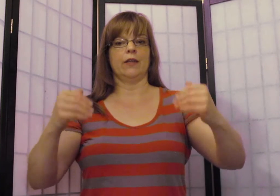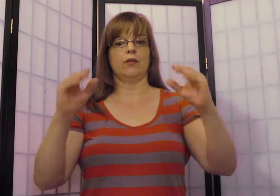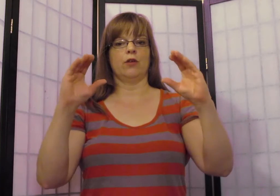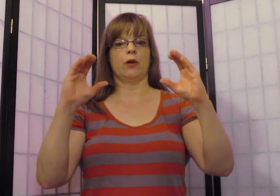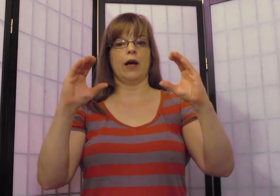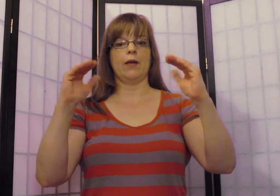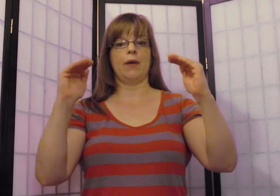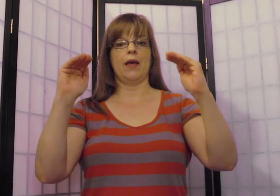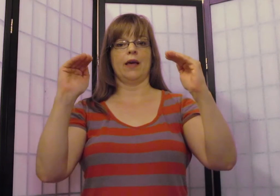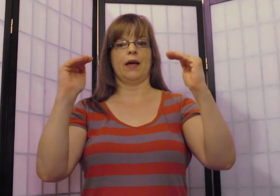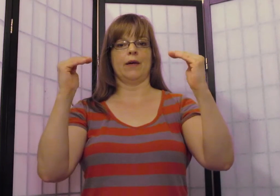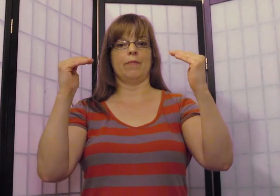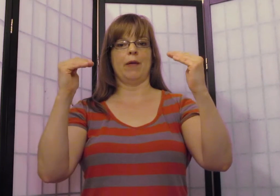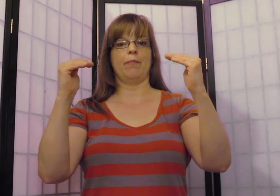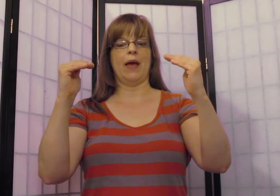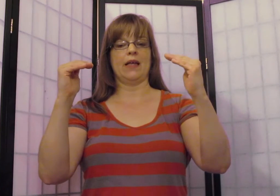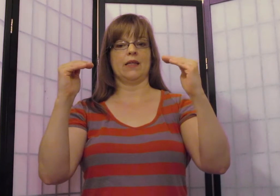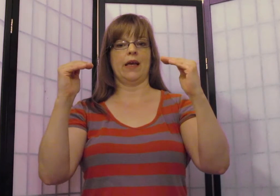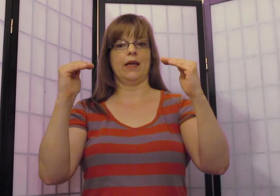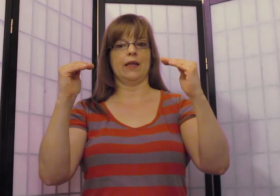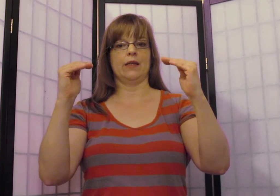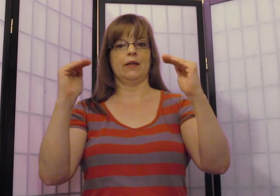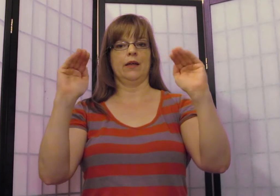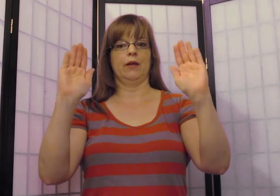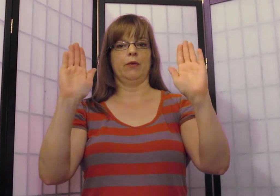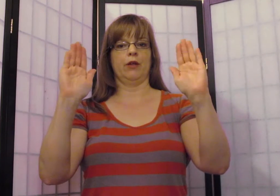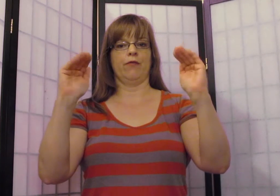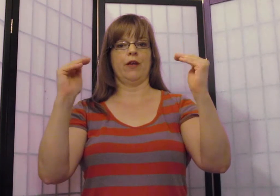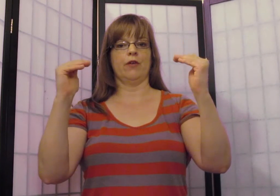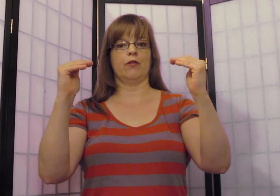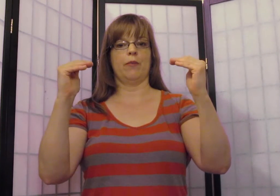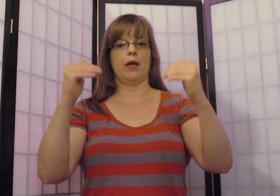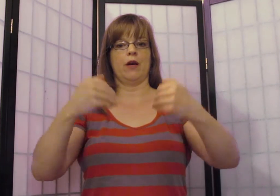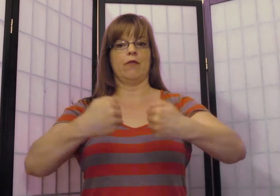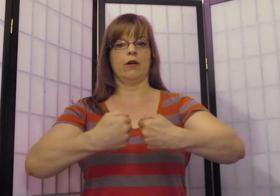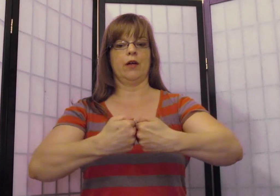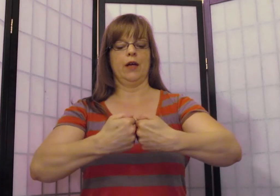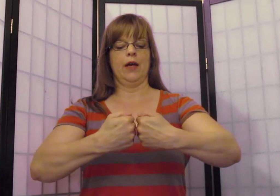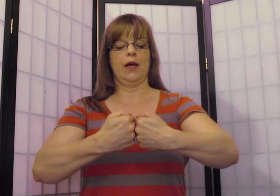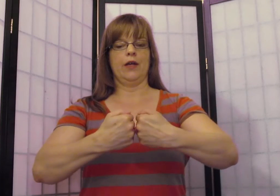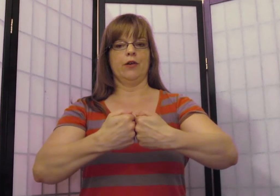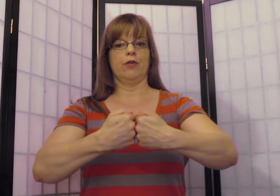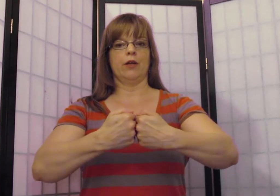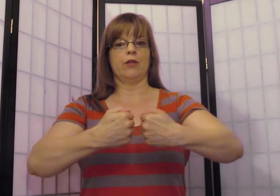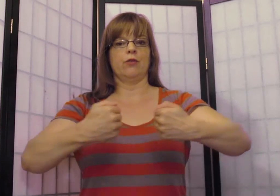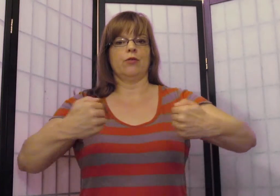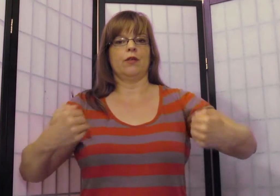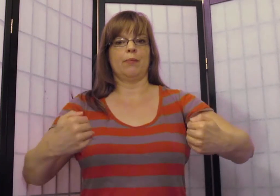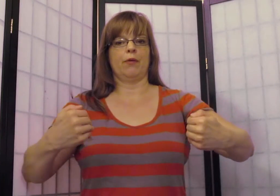So kind of make a bent hand where your fingers are bent over, and you're going to separate